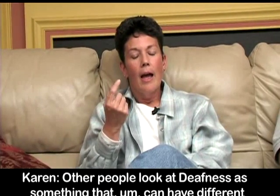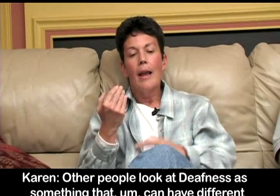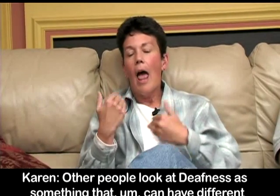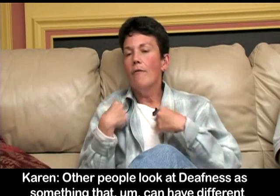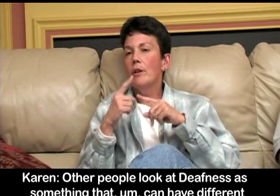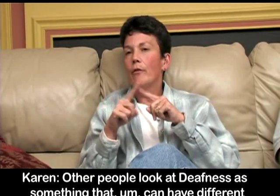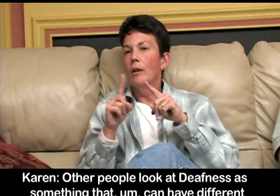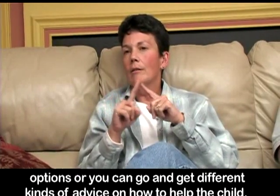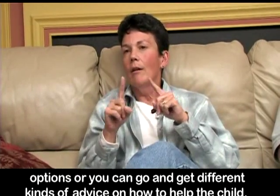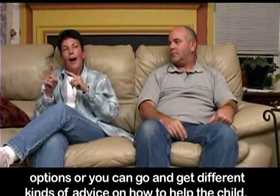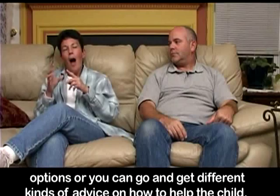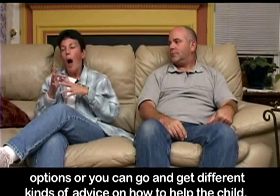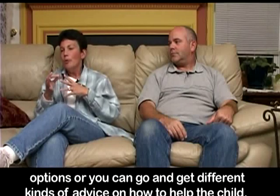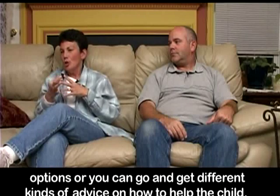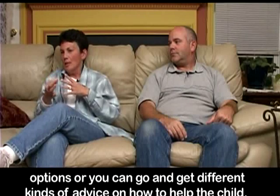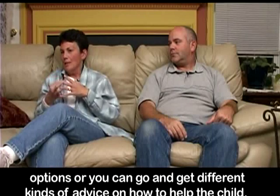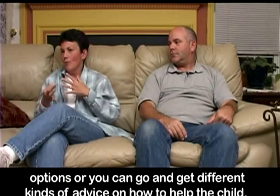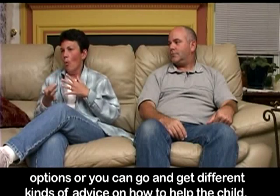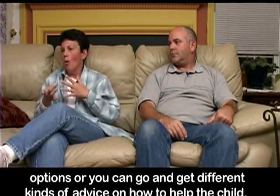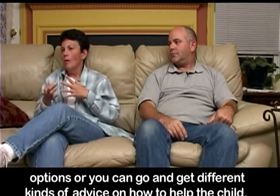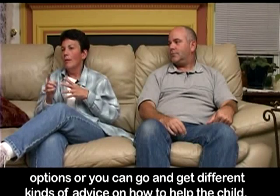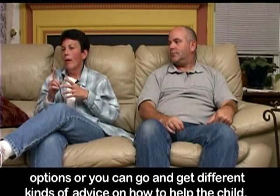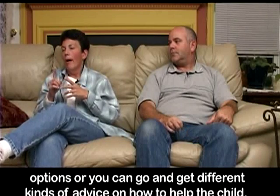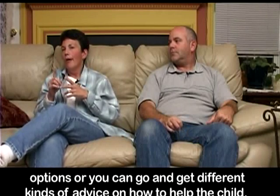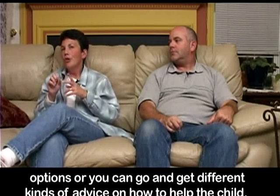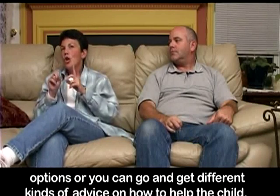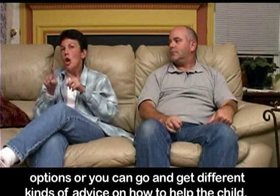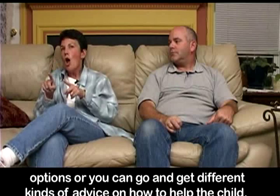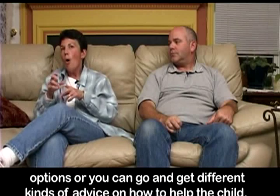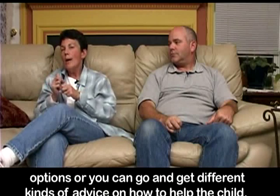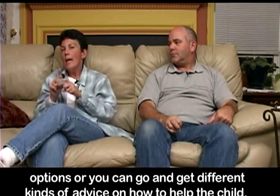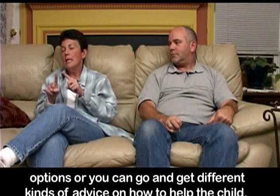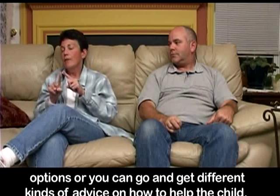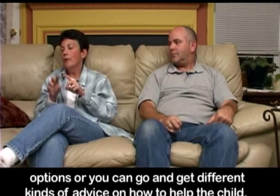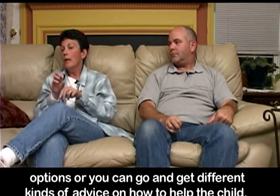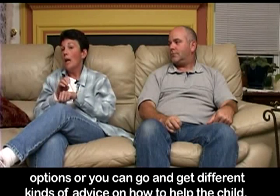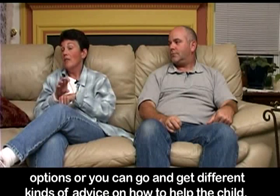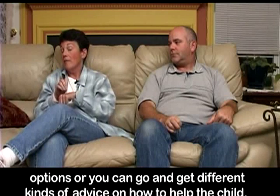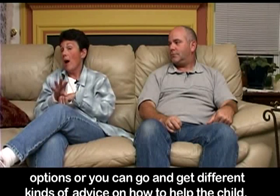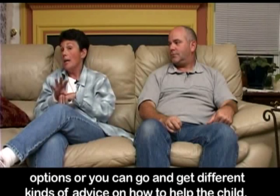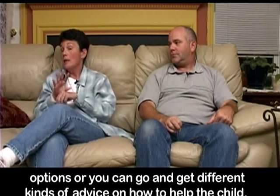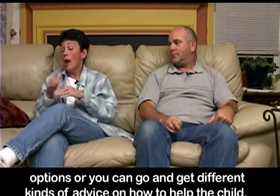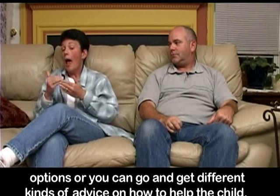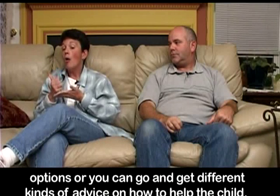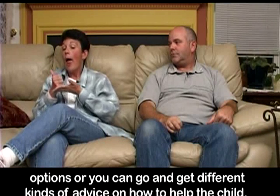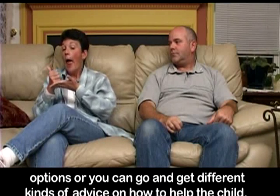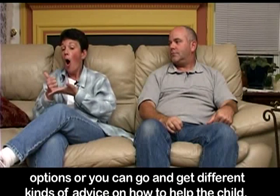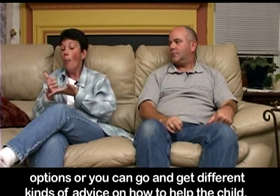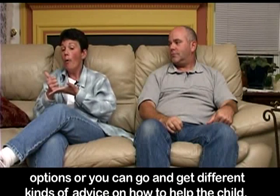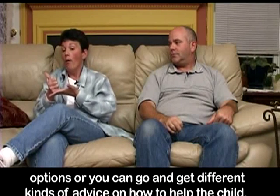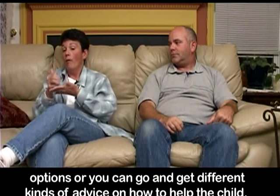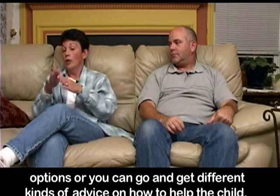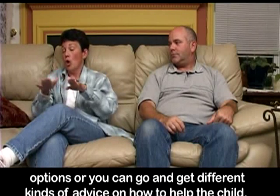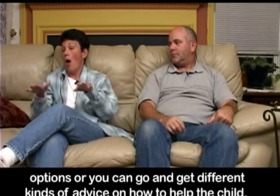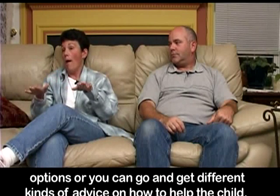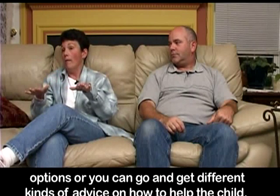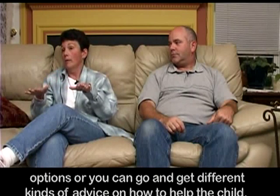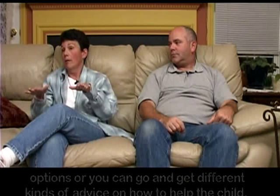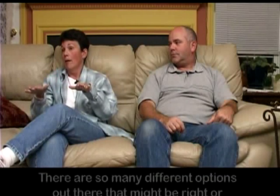can have different options, or you can go and get different kinds of advice on how to help the child.